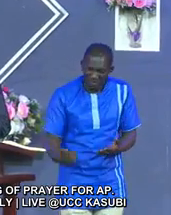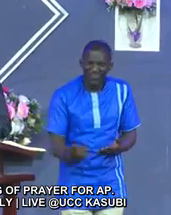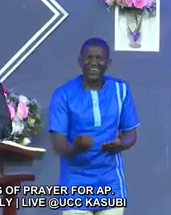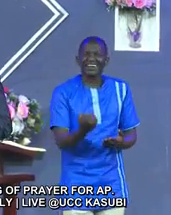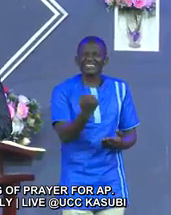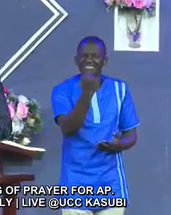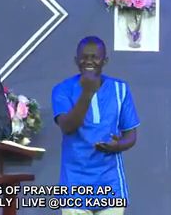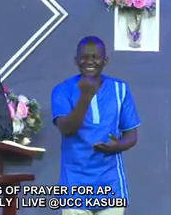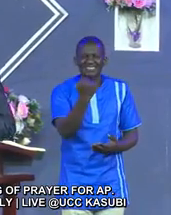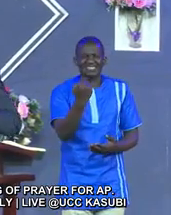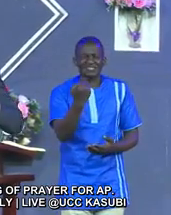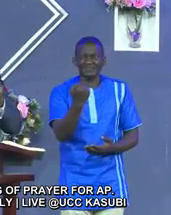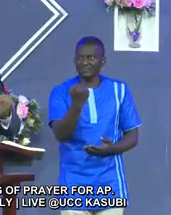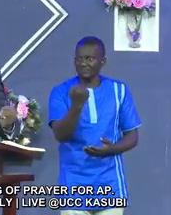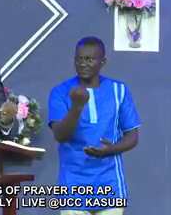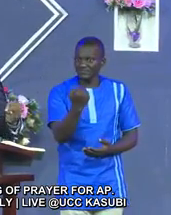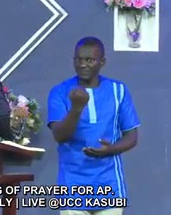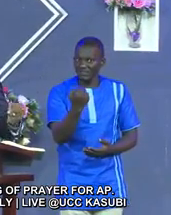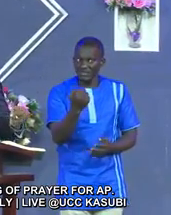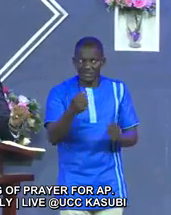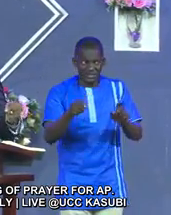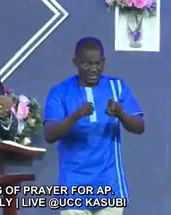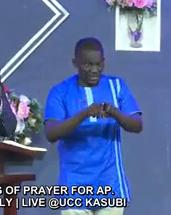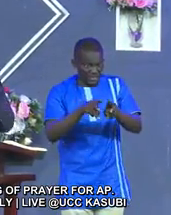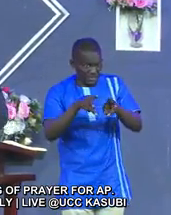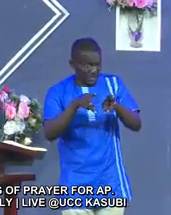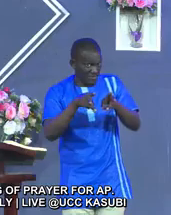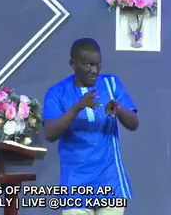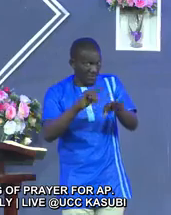that rises up from one